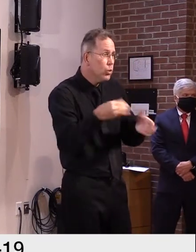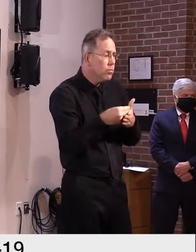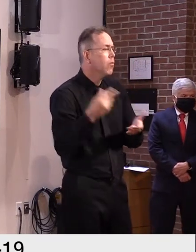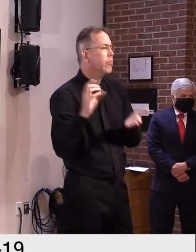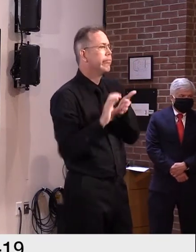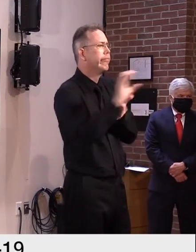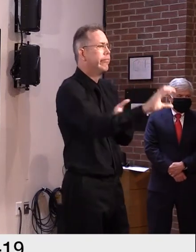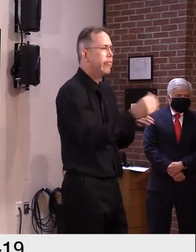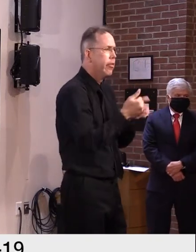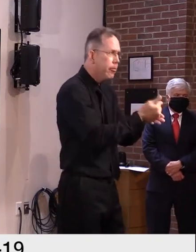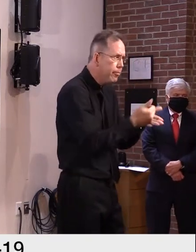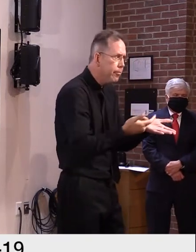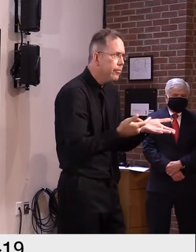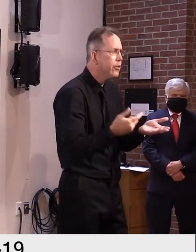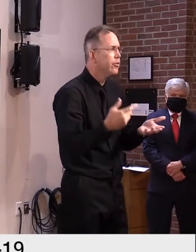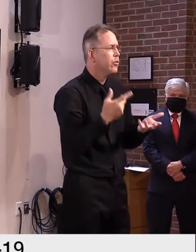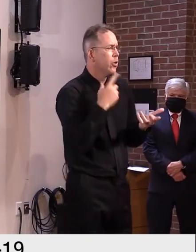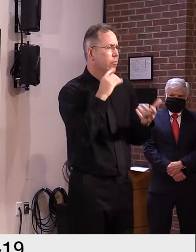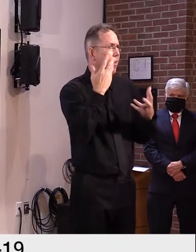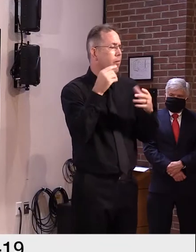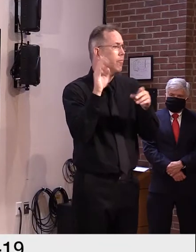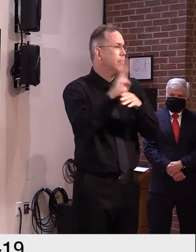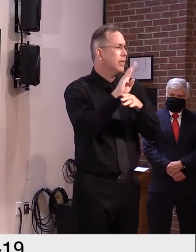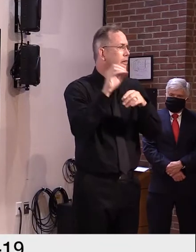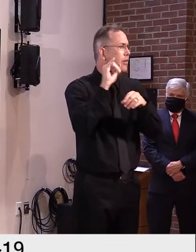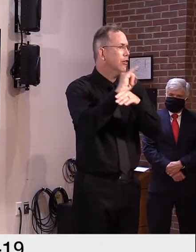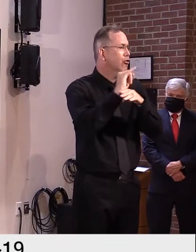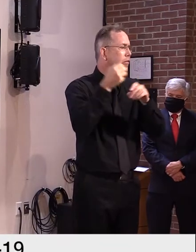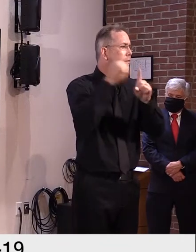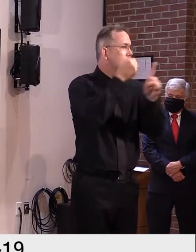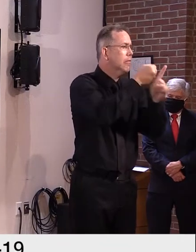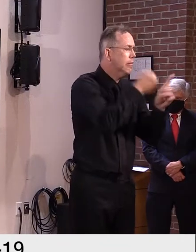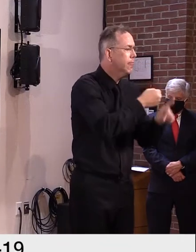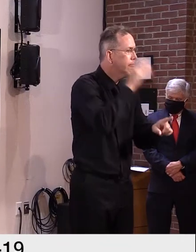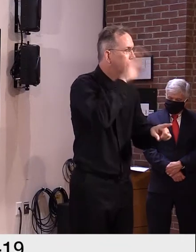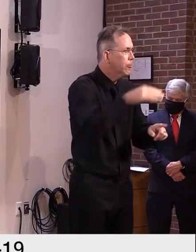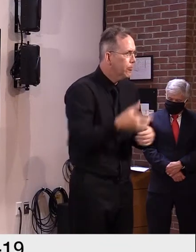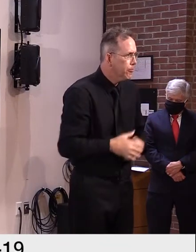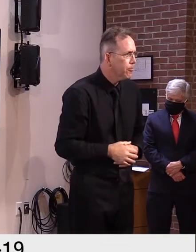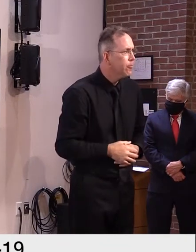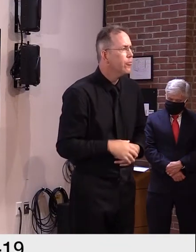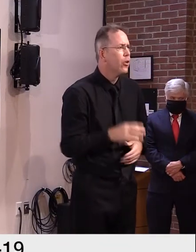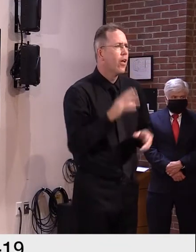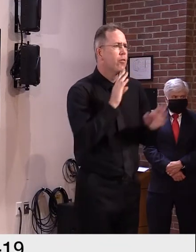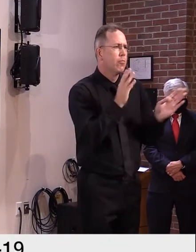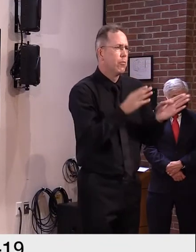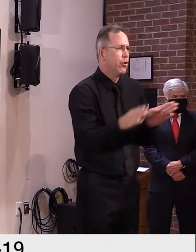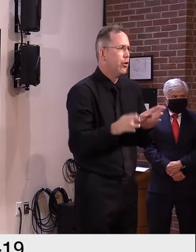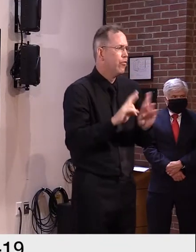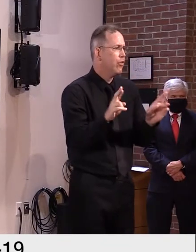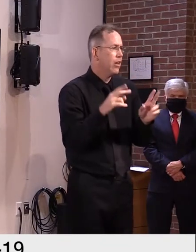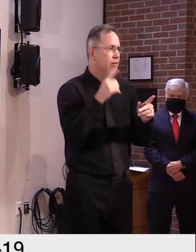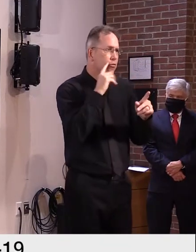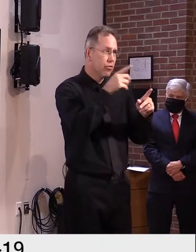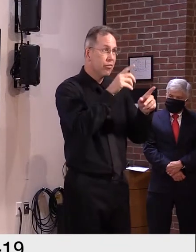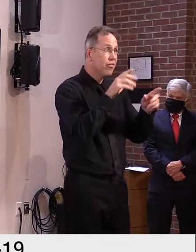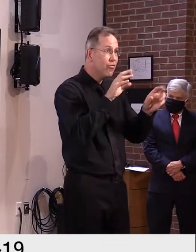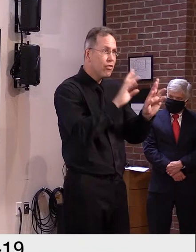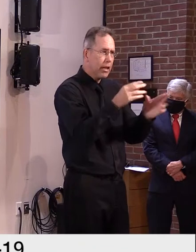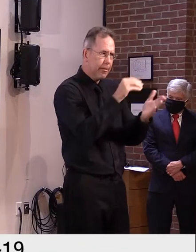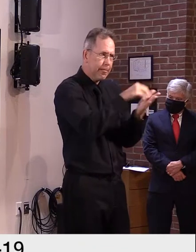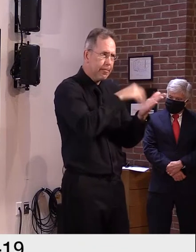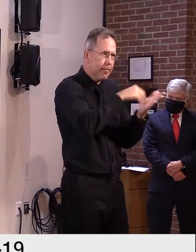governor's mentioned, hospitality. So we're prepared to continue to help folks with this federal relief money.